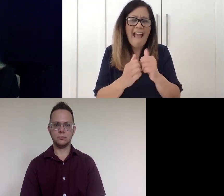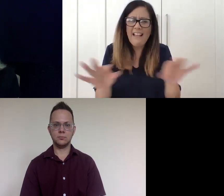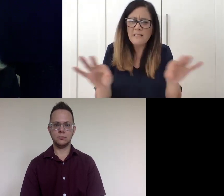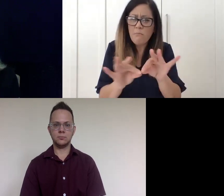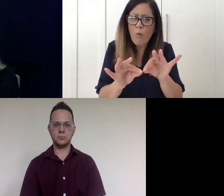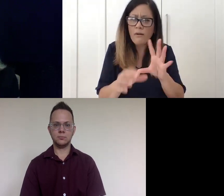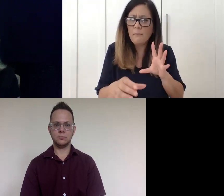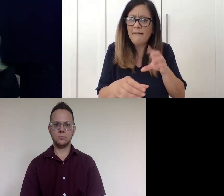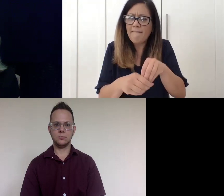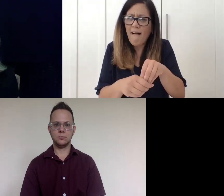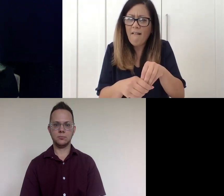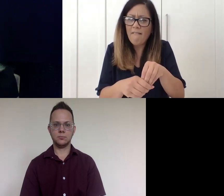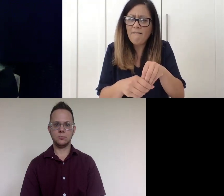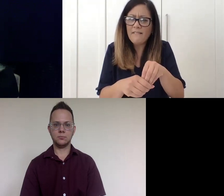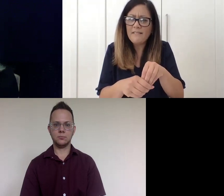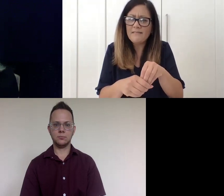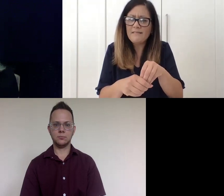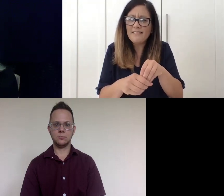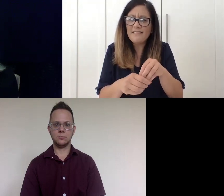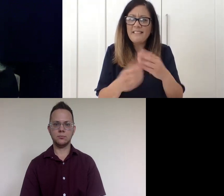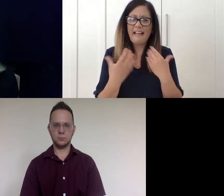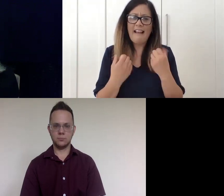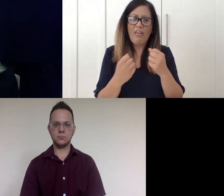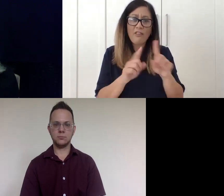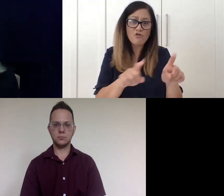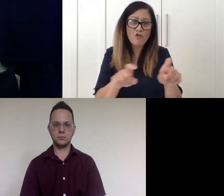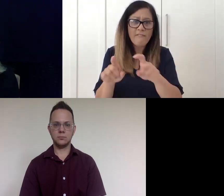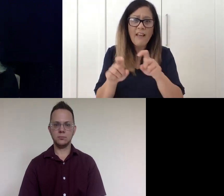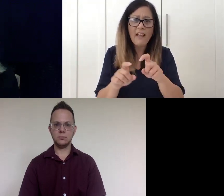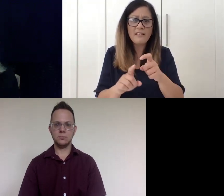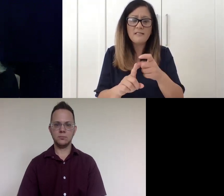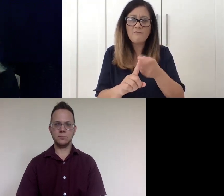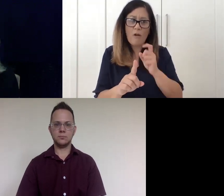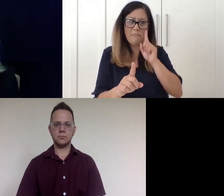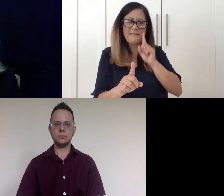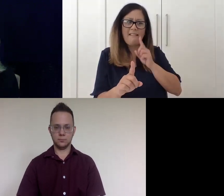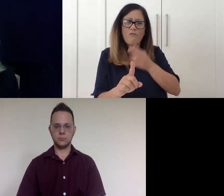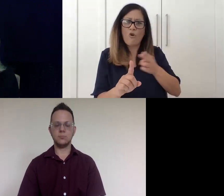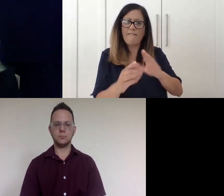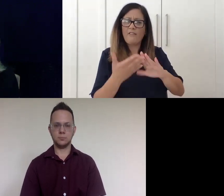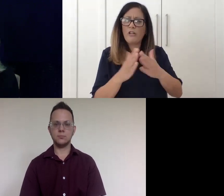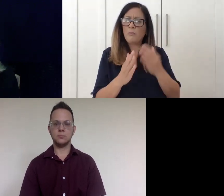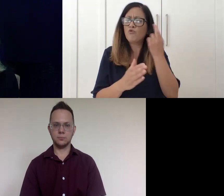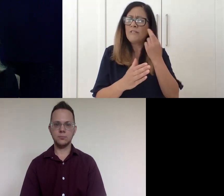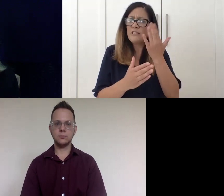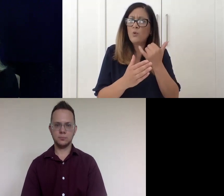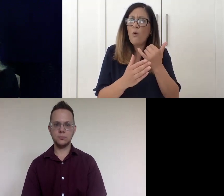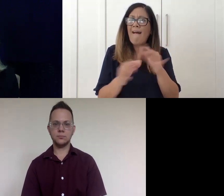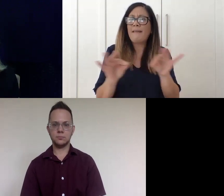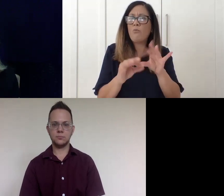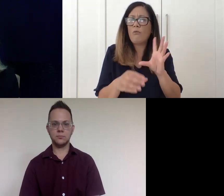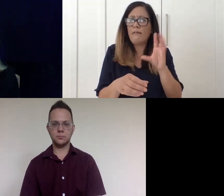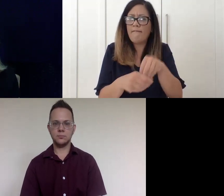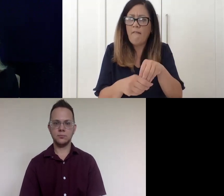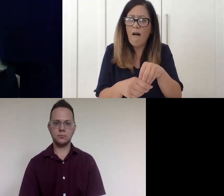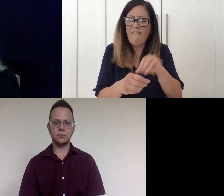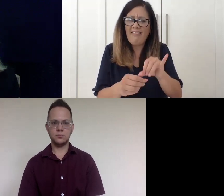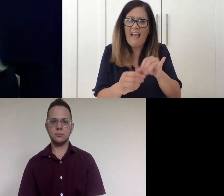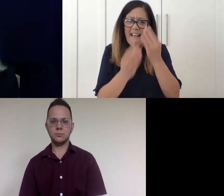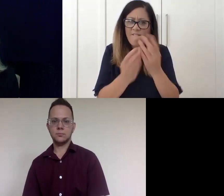healthcare surveys. How can we convince deaf people and hard of hearing people that the information is important to